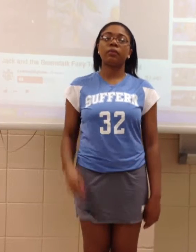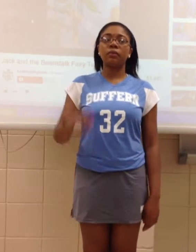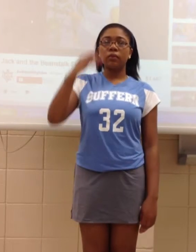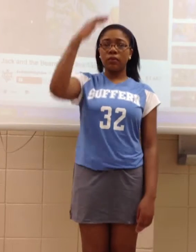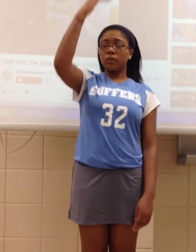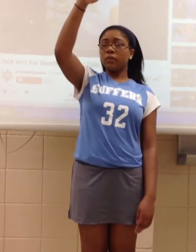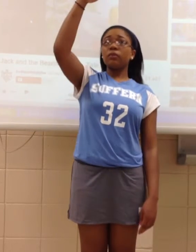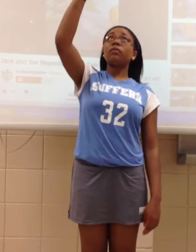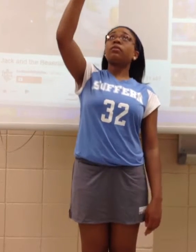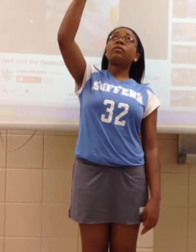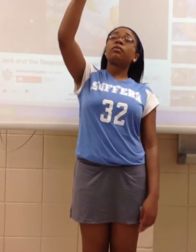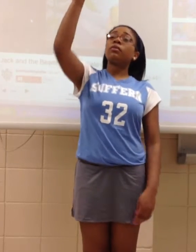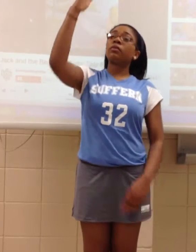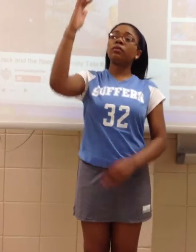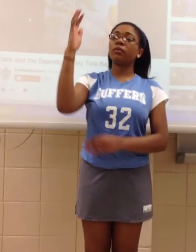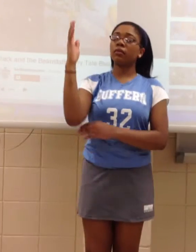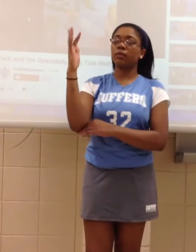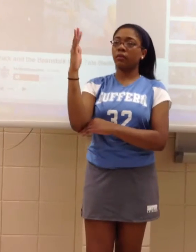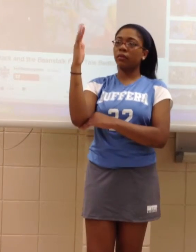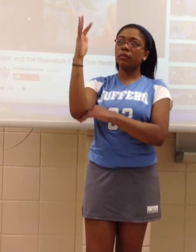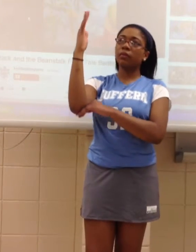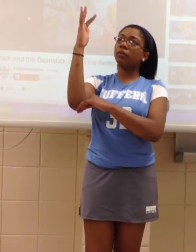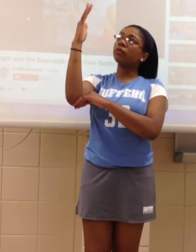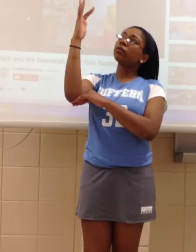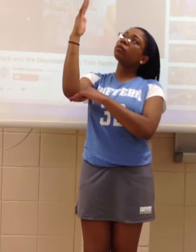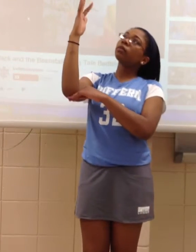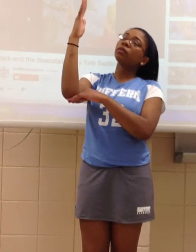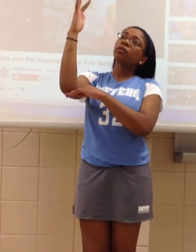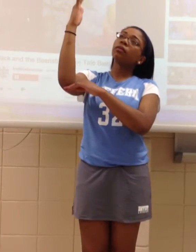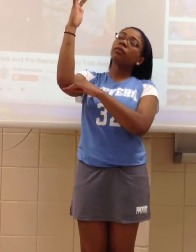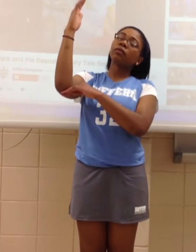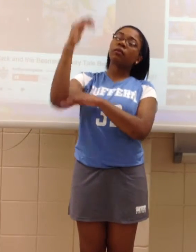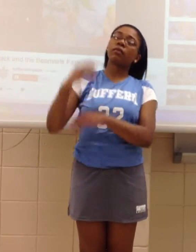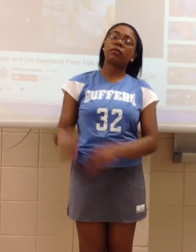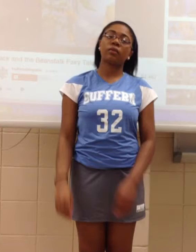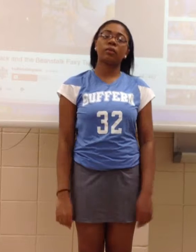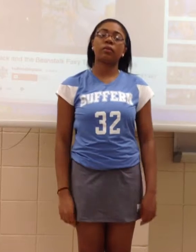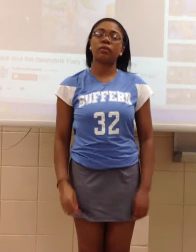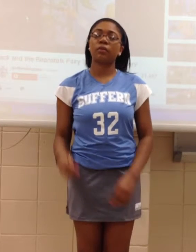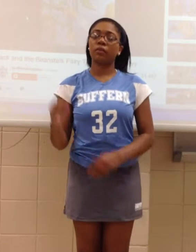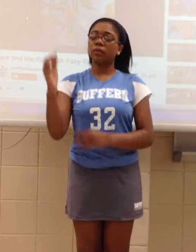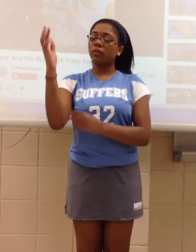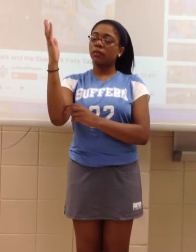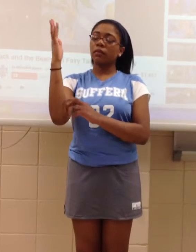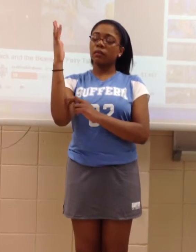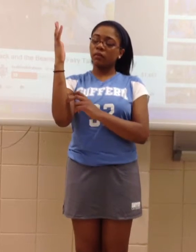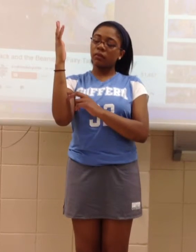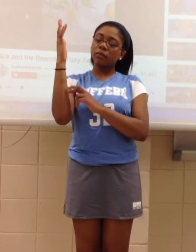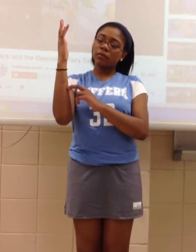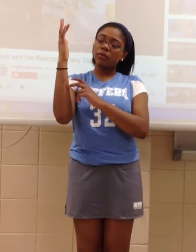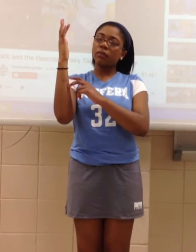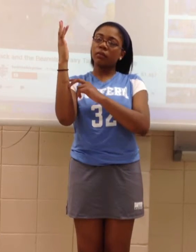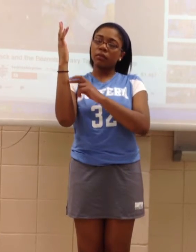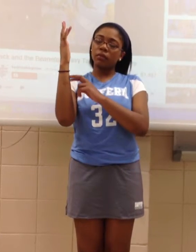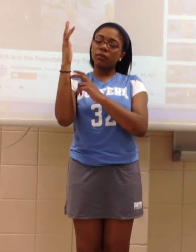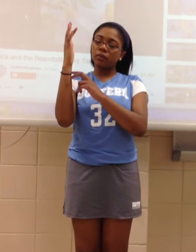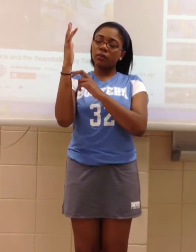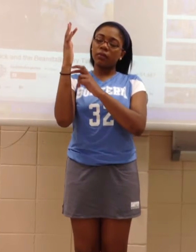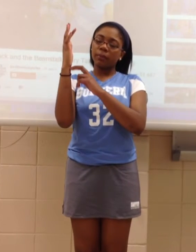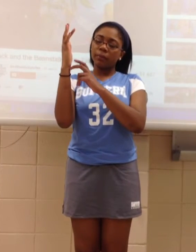was so tall that it grew all the way to the sky. Jack climbed the beanstalk until he was high in the